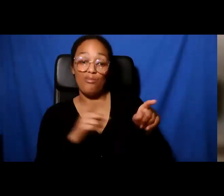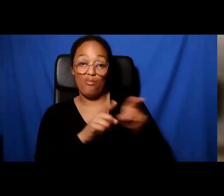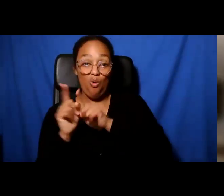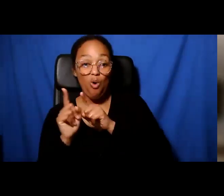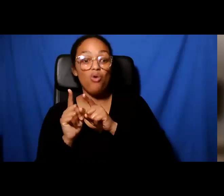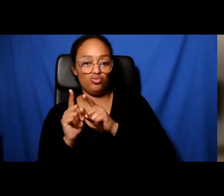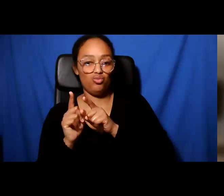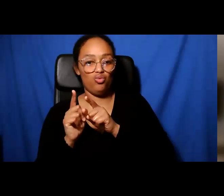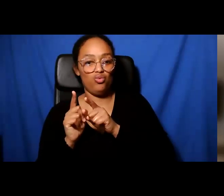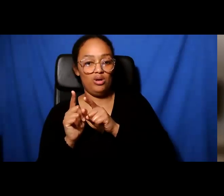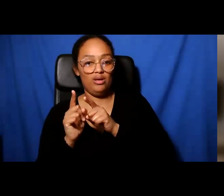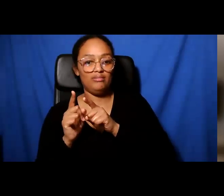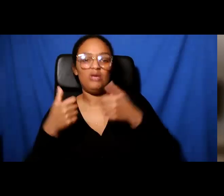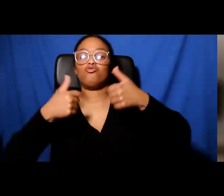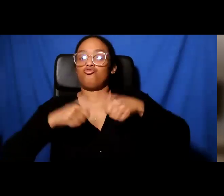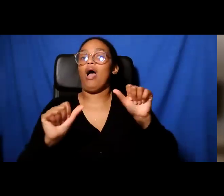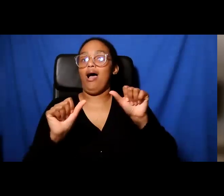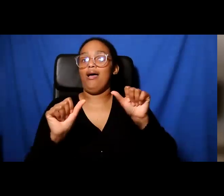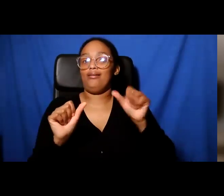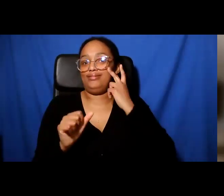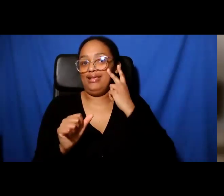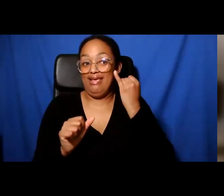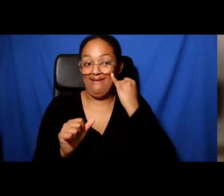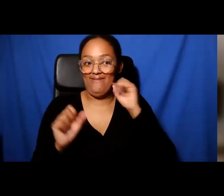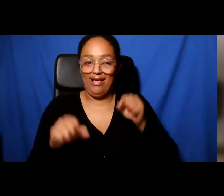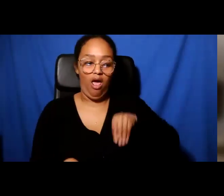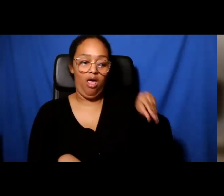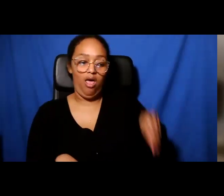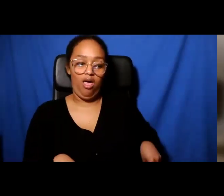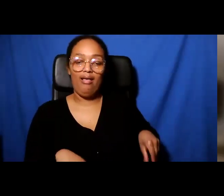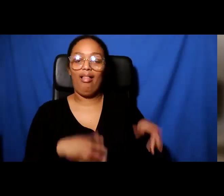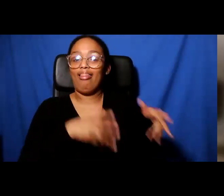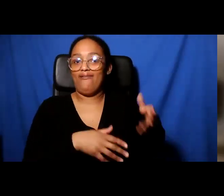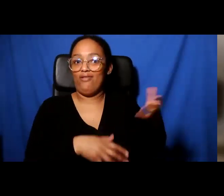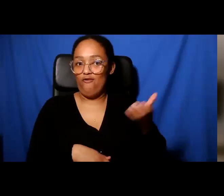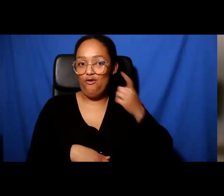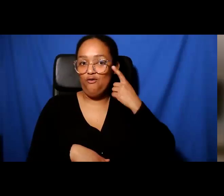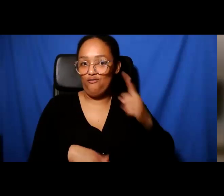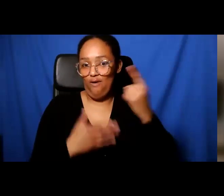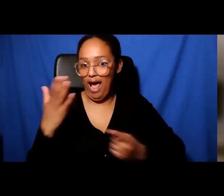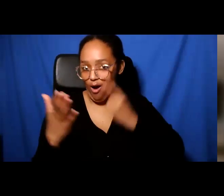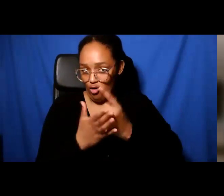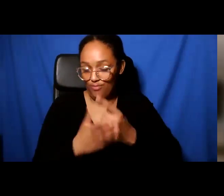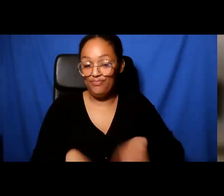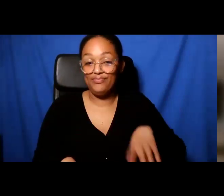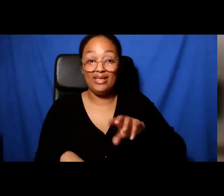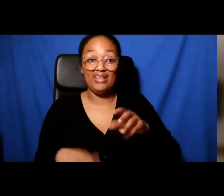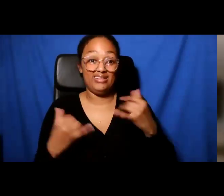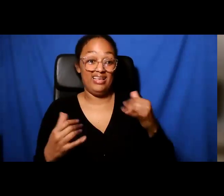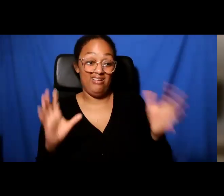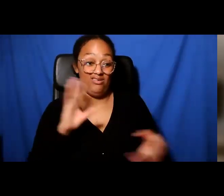see if they can stay off the phone for at least an hour. All right. So 67 people showed up to